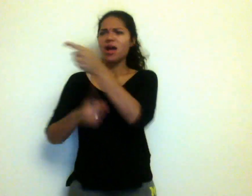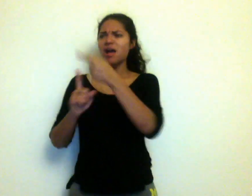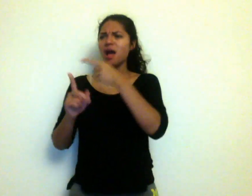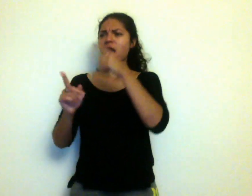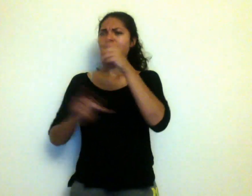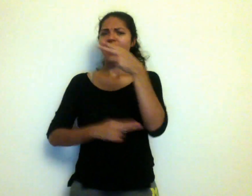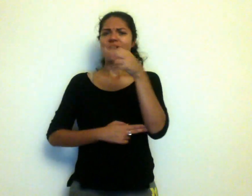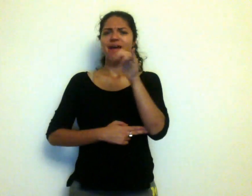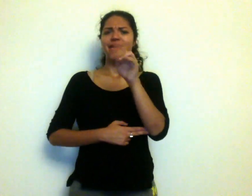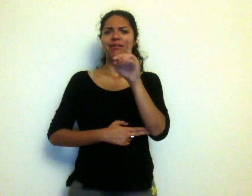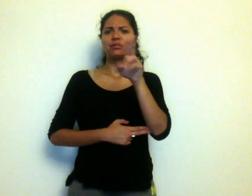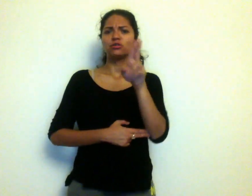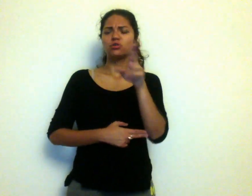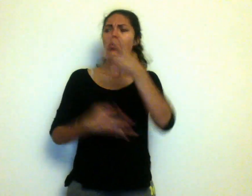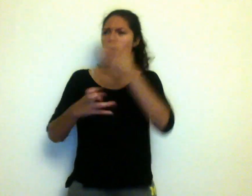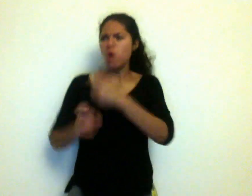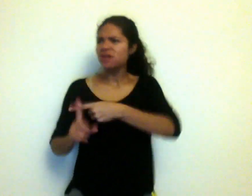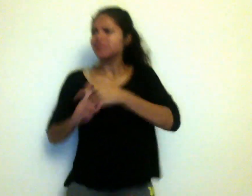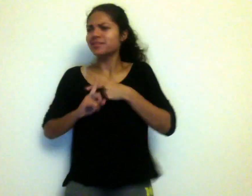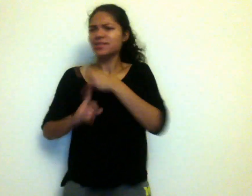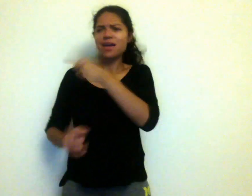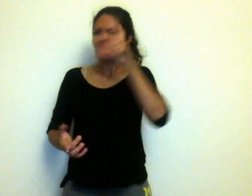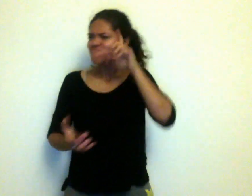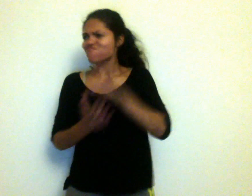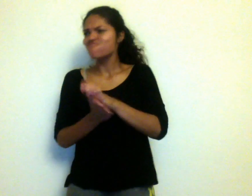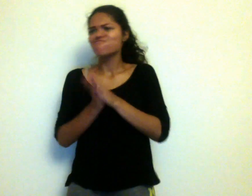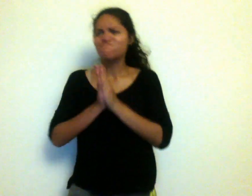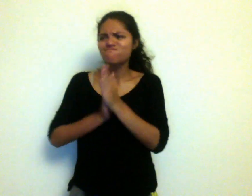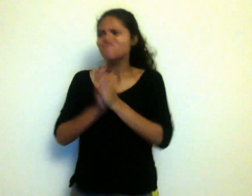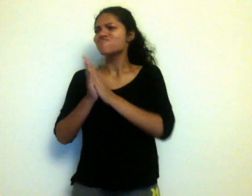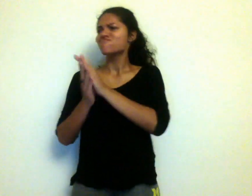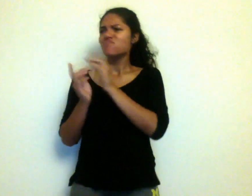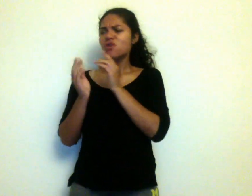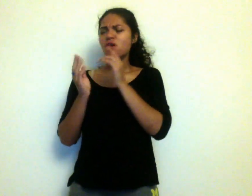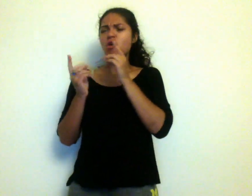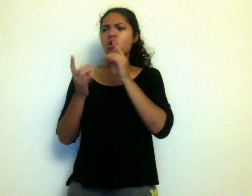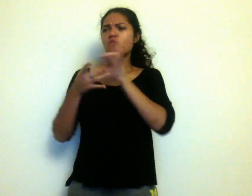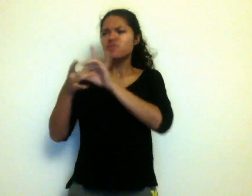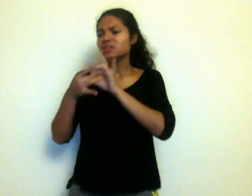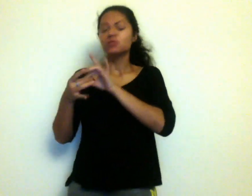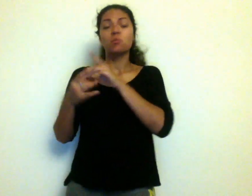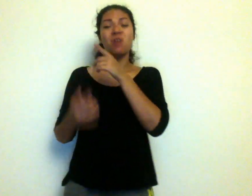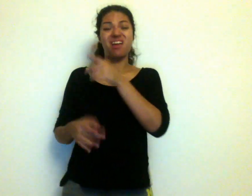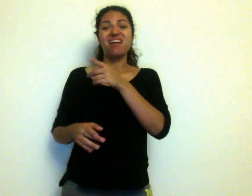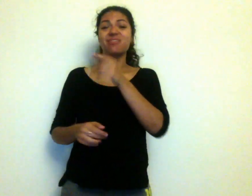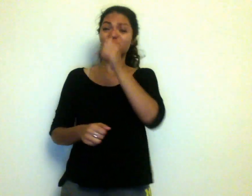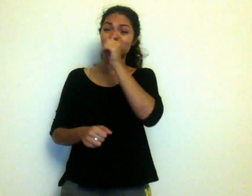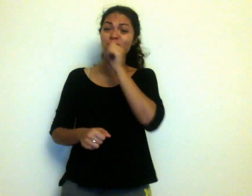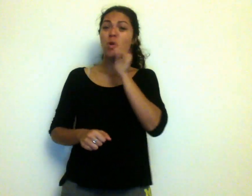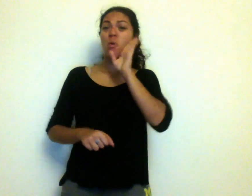cross is his confidence that you love him or her for who they are, not for something that you're trying to manipulate them